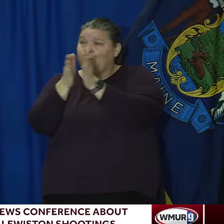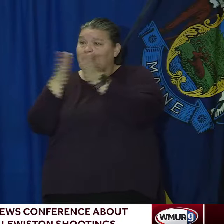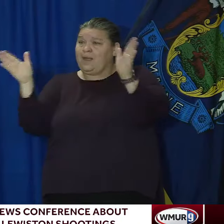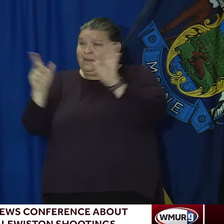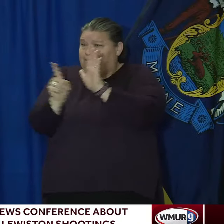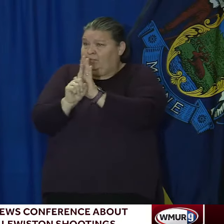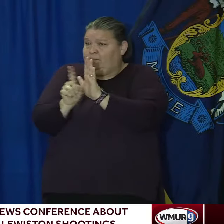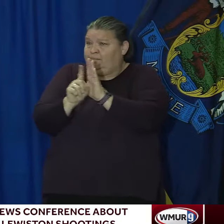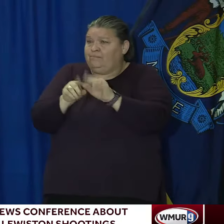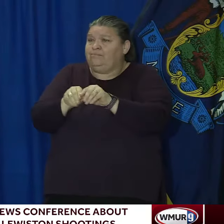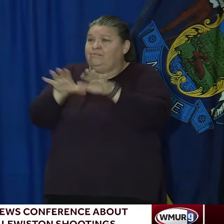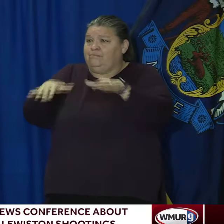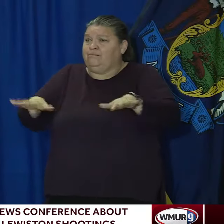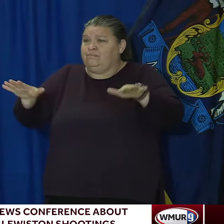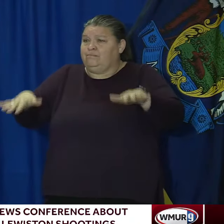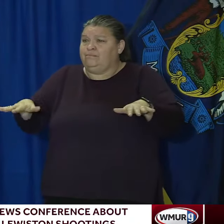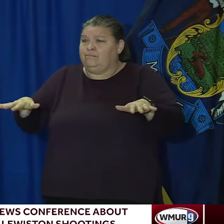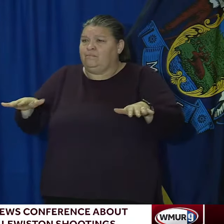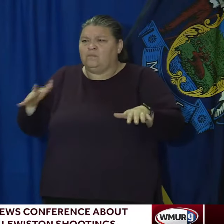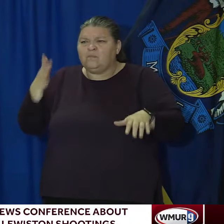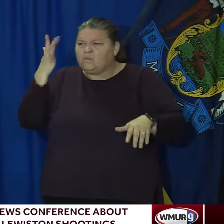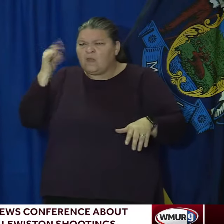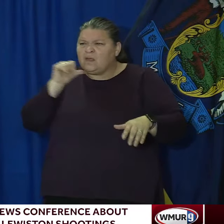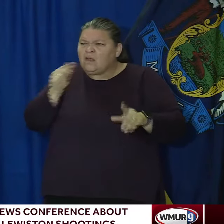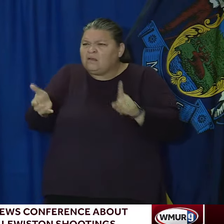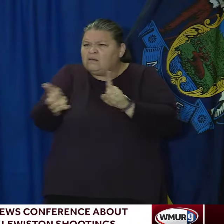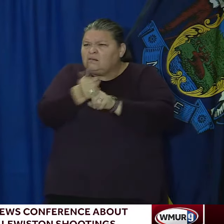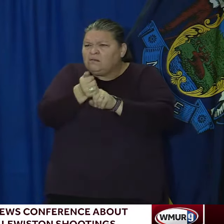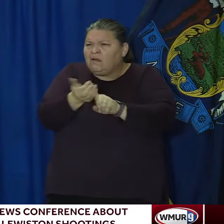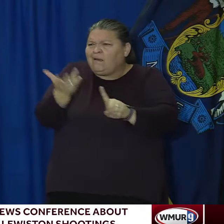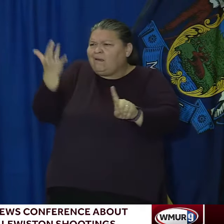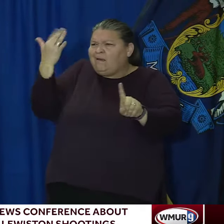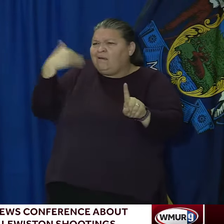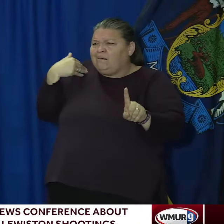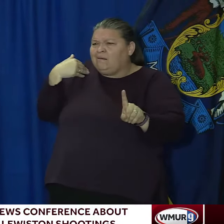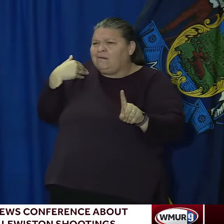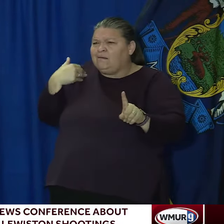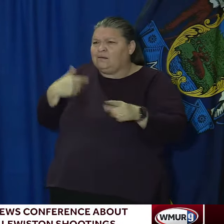out and why he wasn't found at that time? Again, you're asking a law